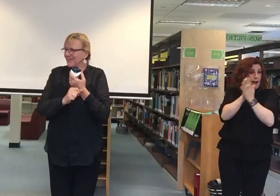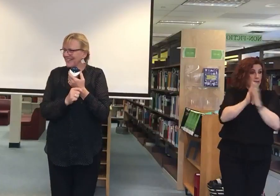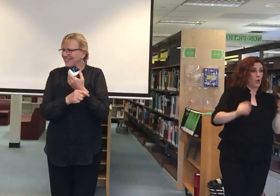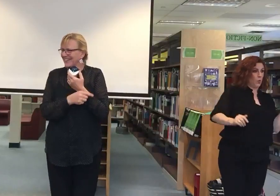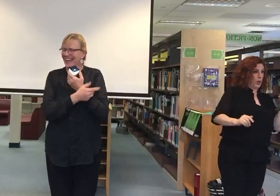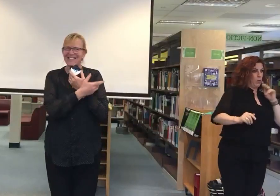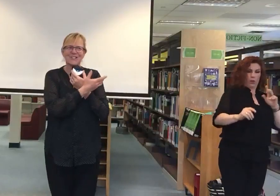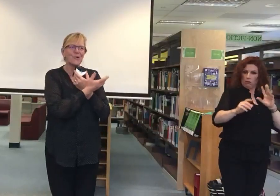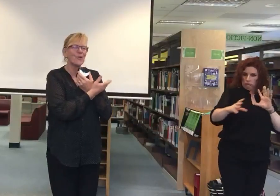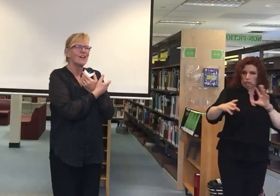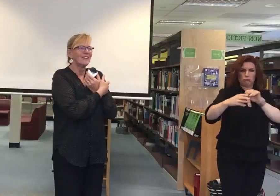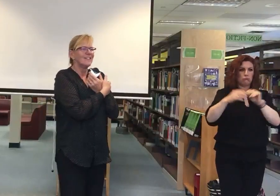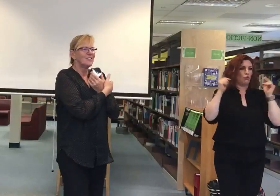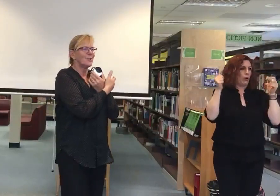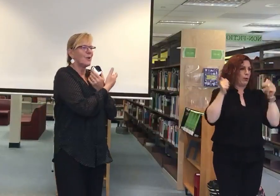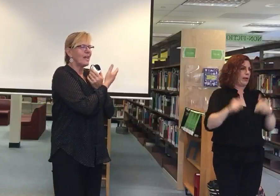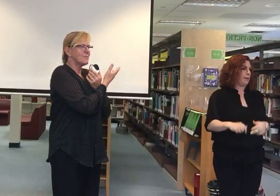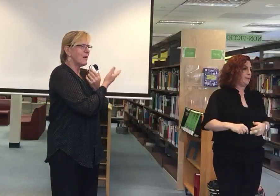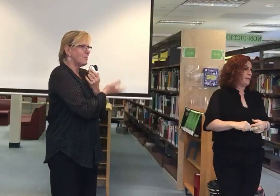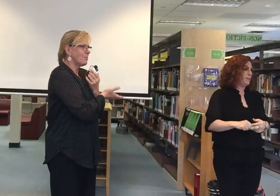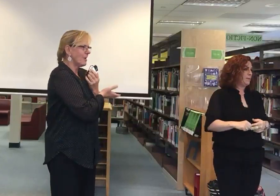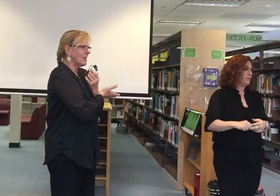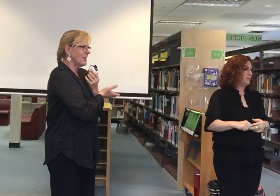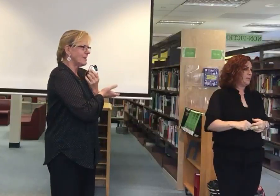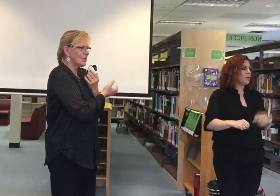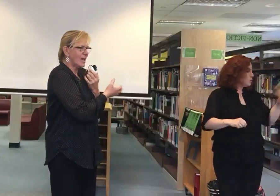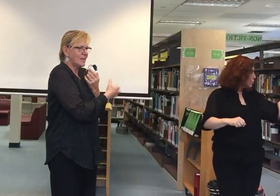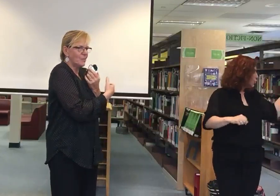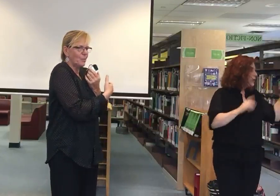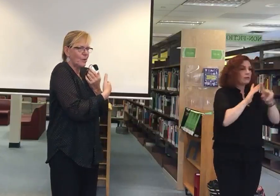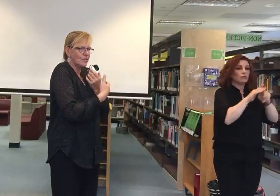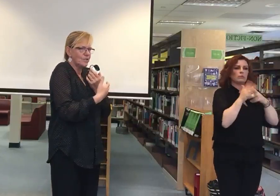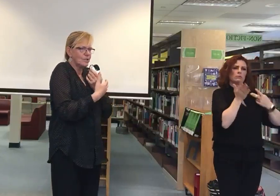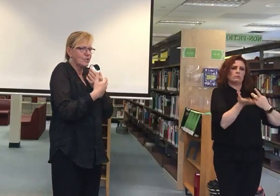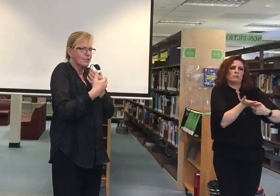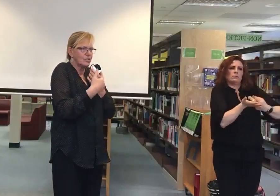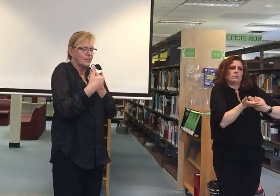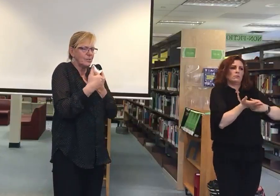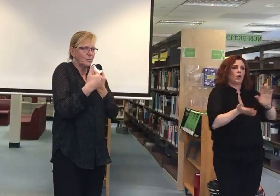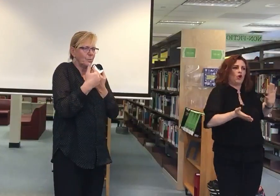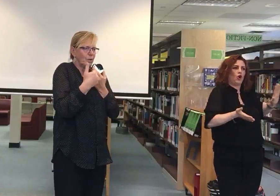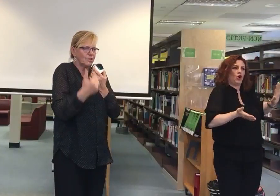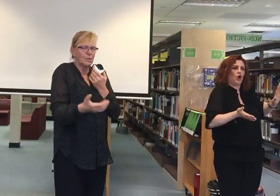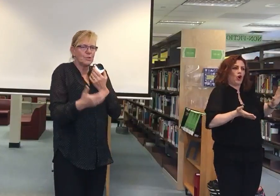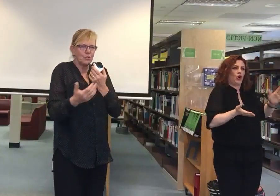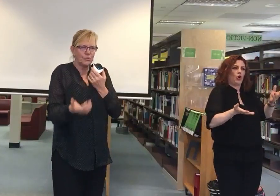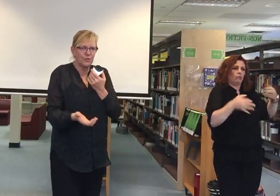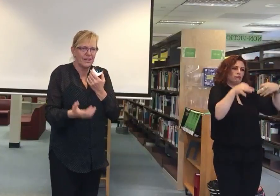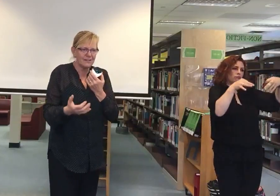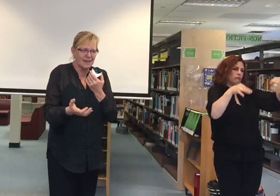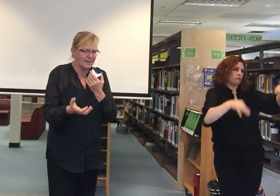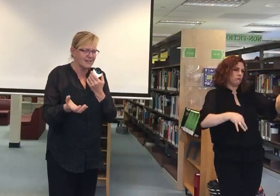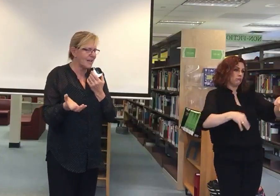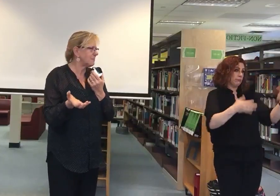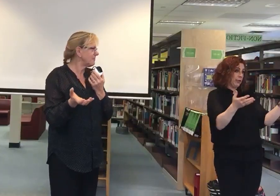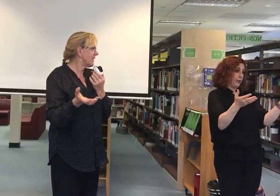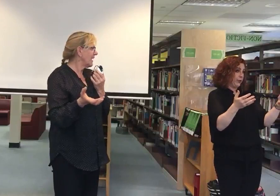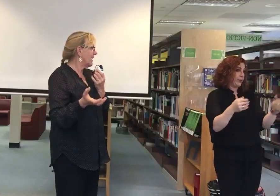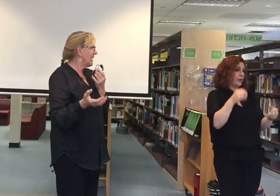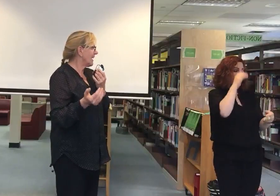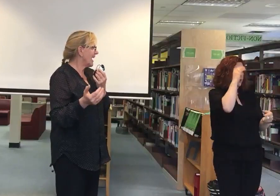jump, you know. And so as Piper and I started chatting what she would do for this,